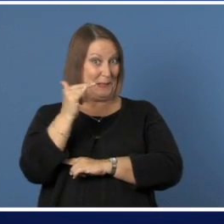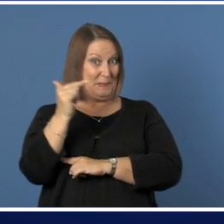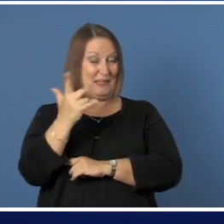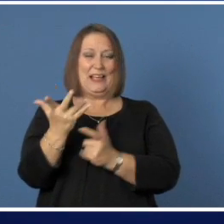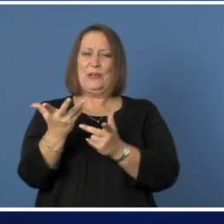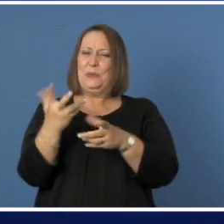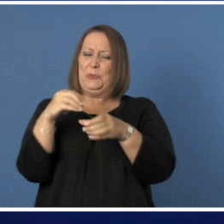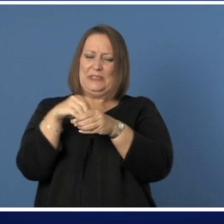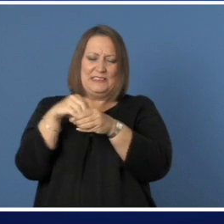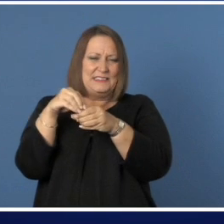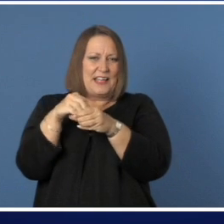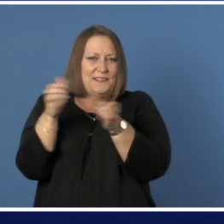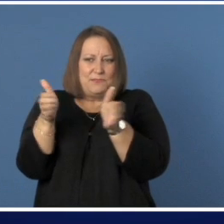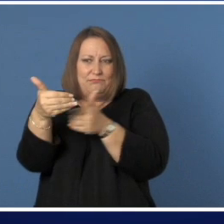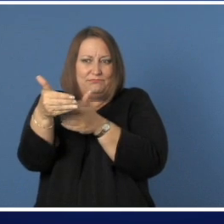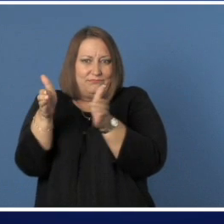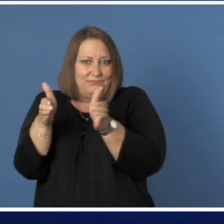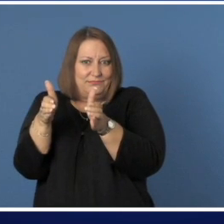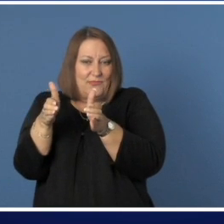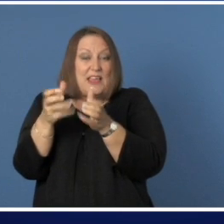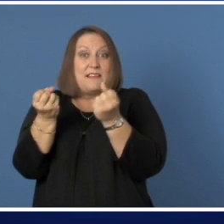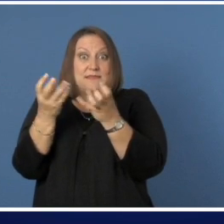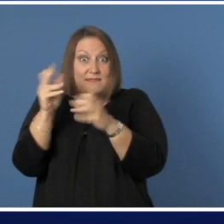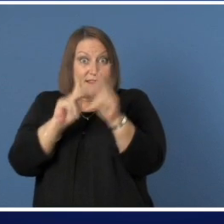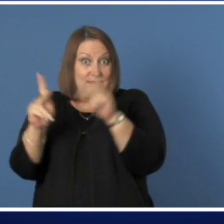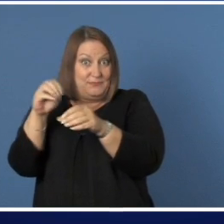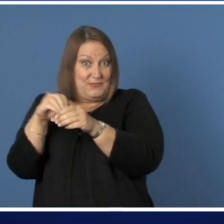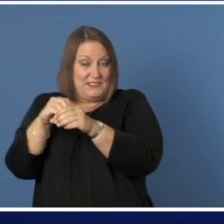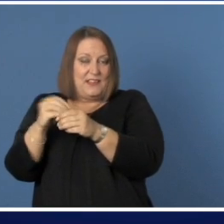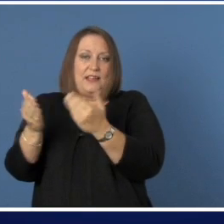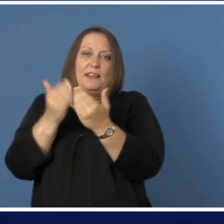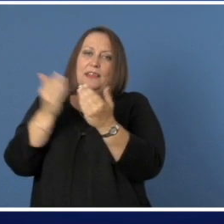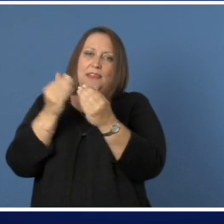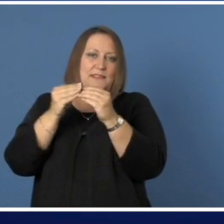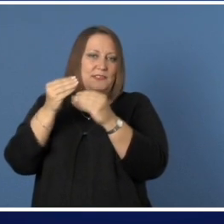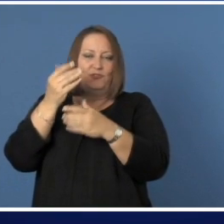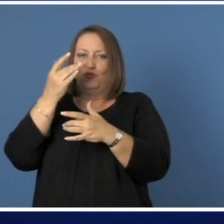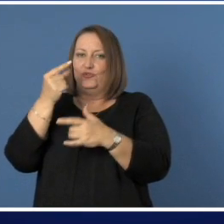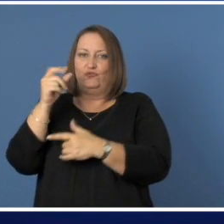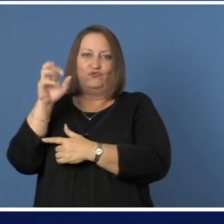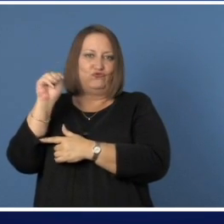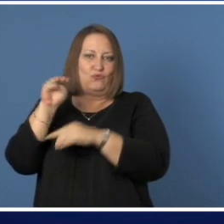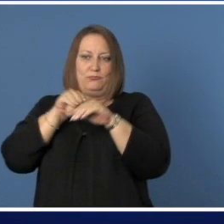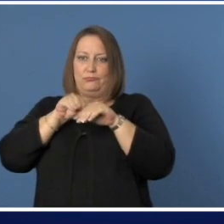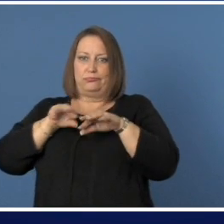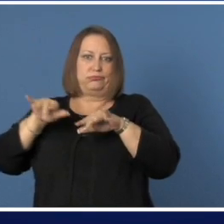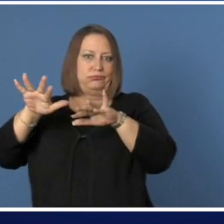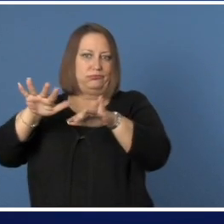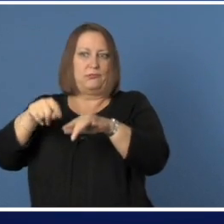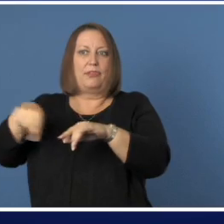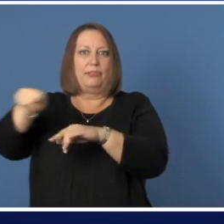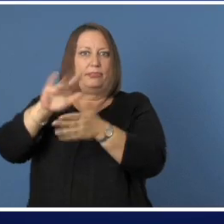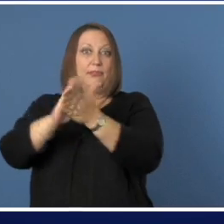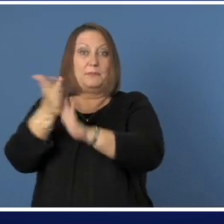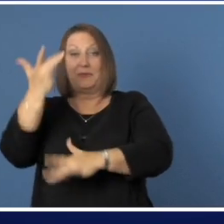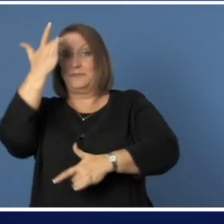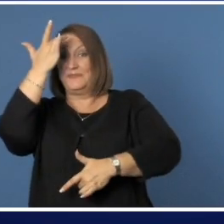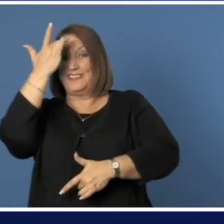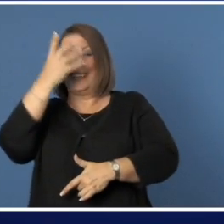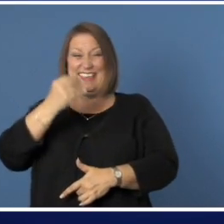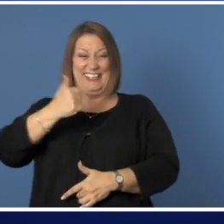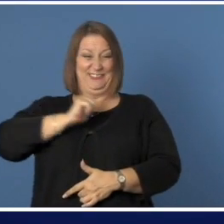confined to a small area, you may infect other passengers on the plane And your